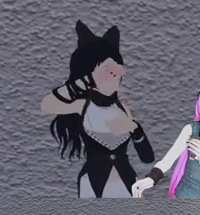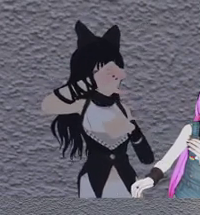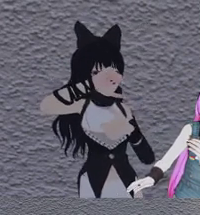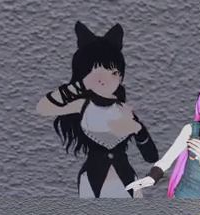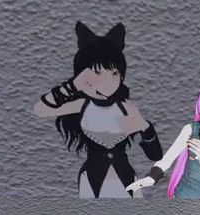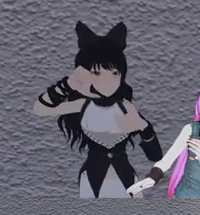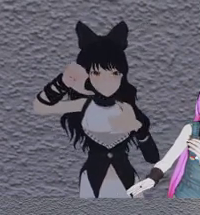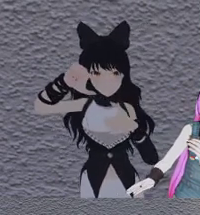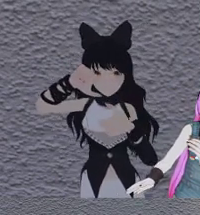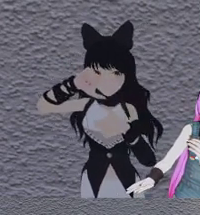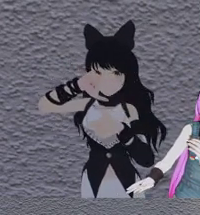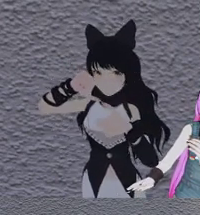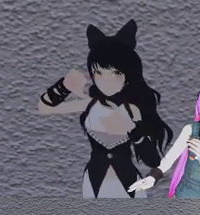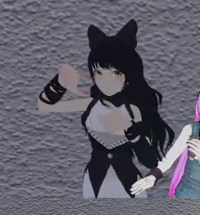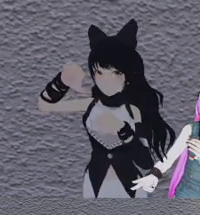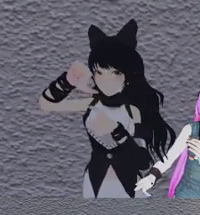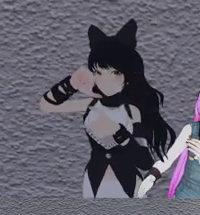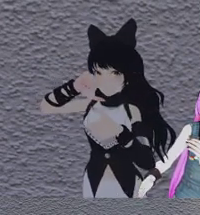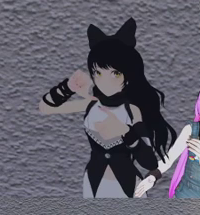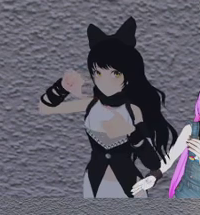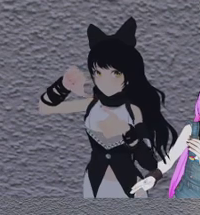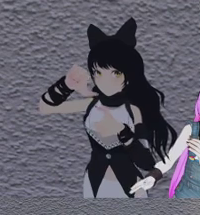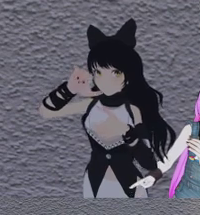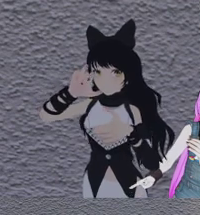Social or socialize, whatever.